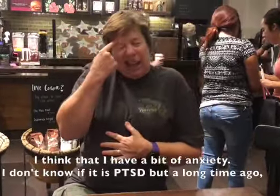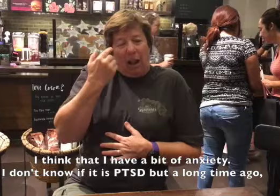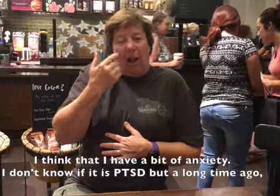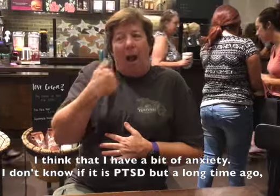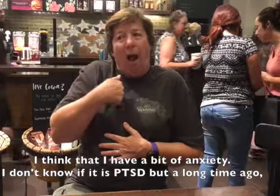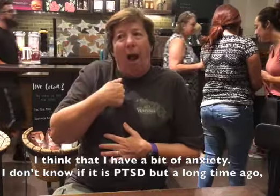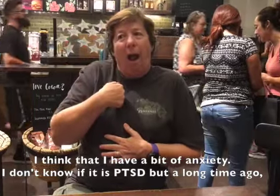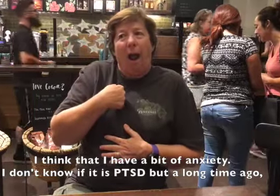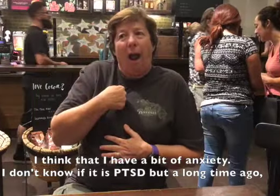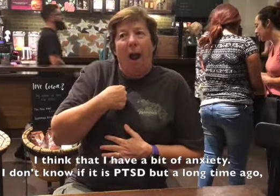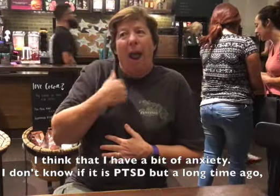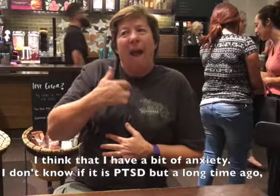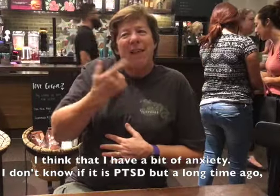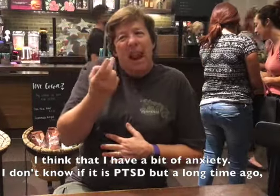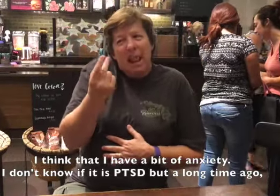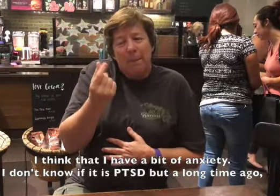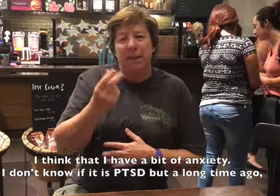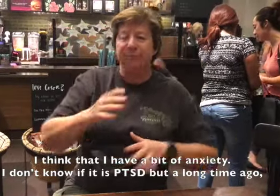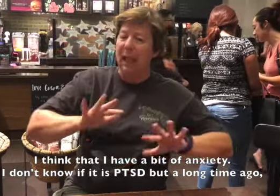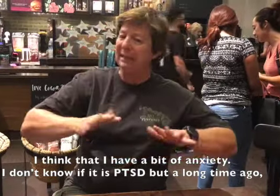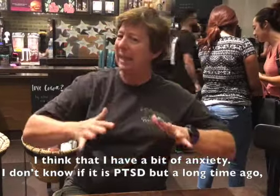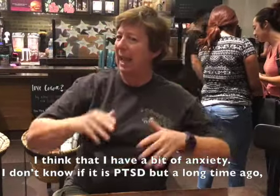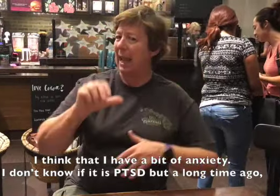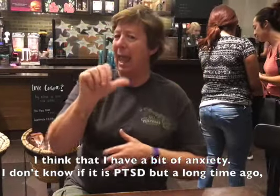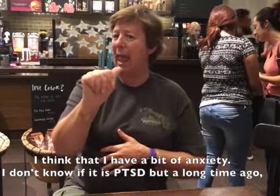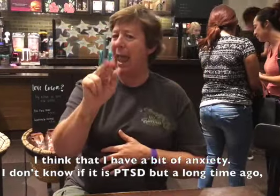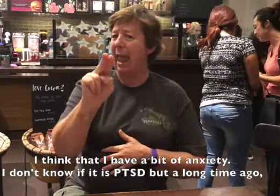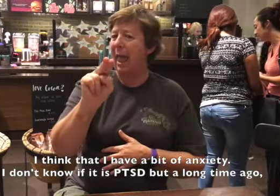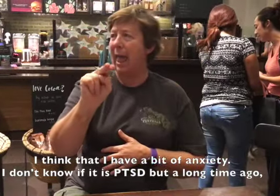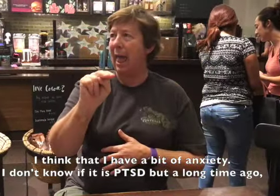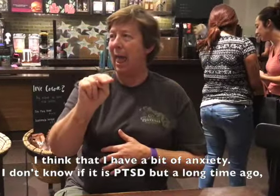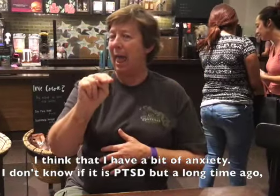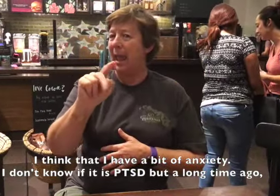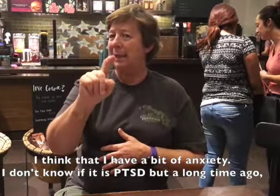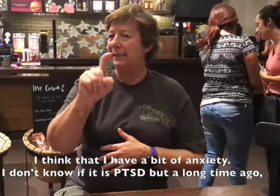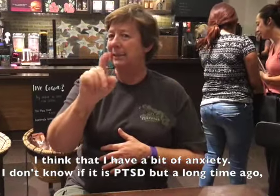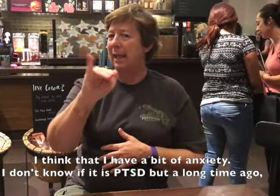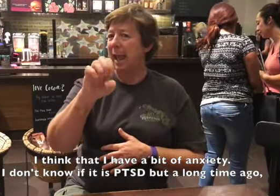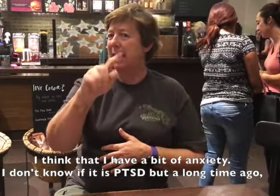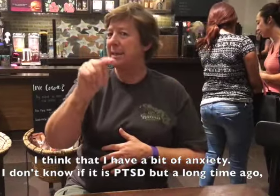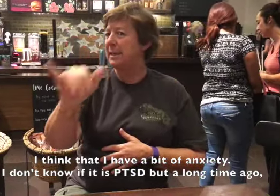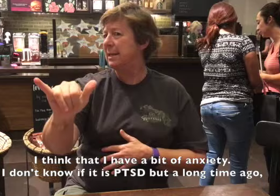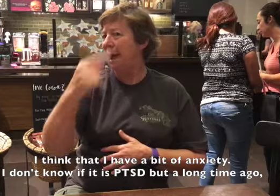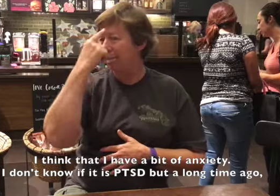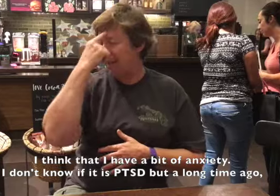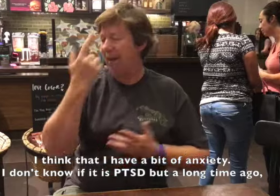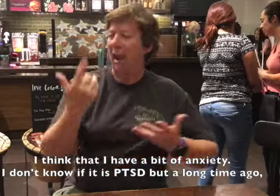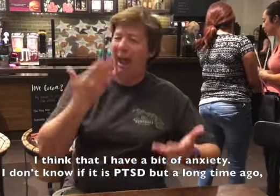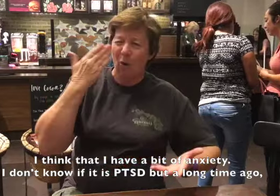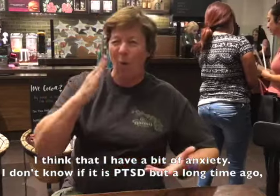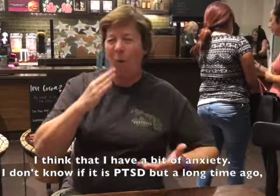I think that I have a bit of anxiety. I don't know if I have post-traumatic stress disorder, PTSD,